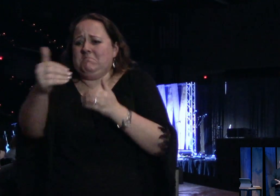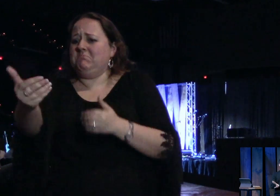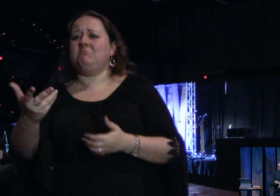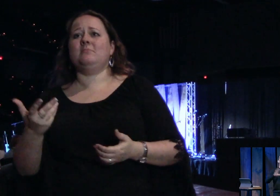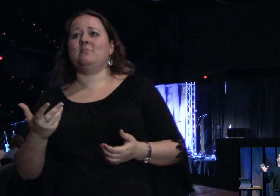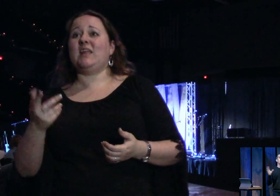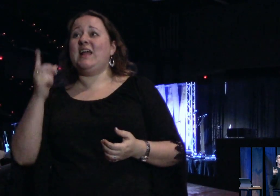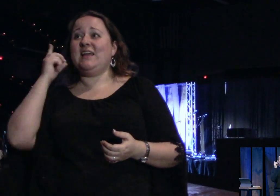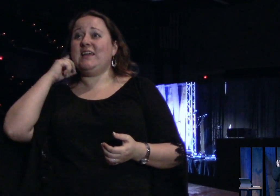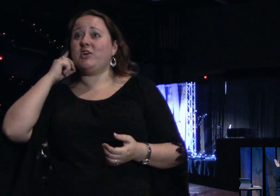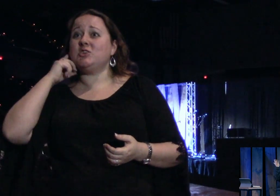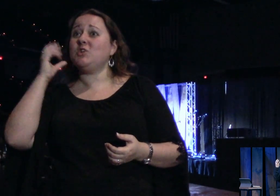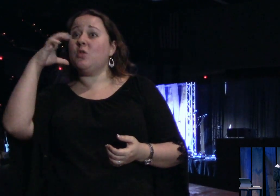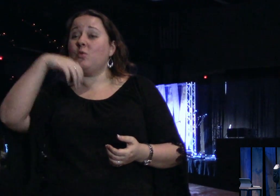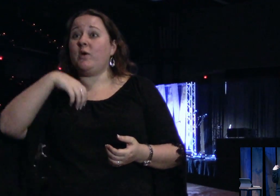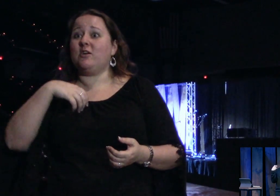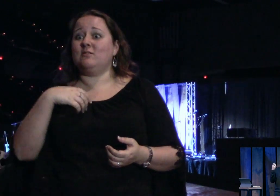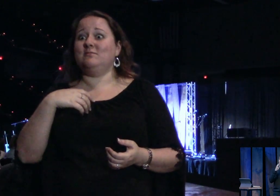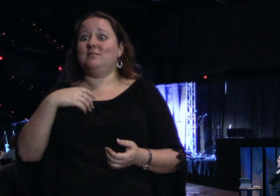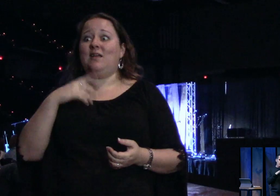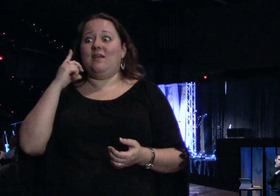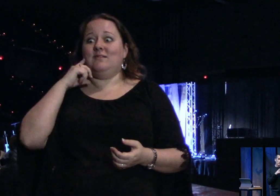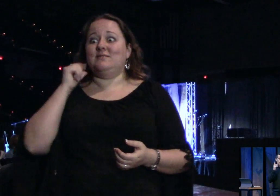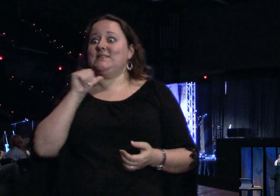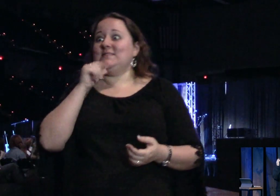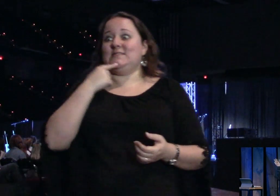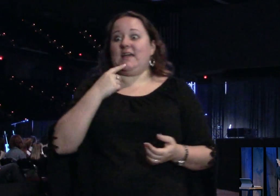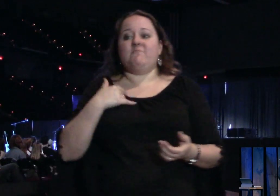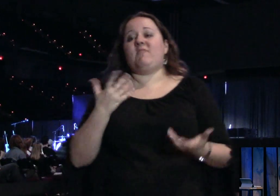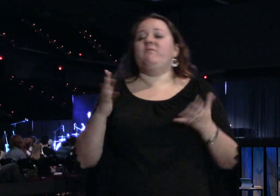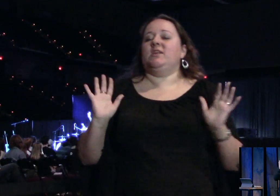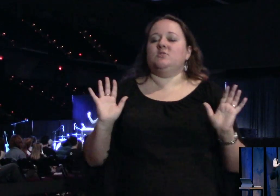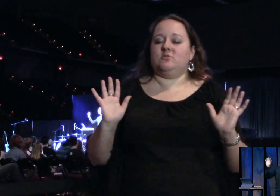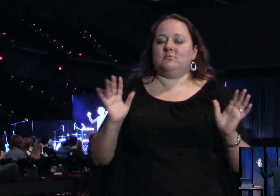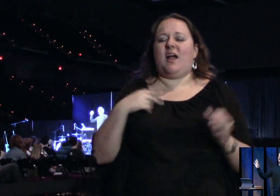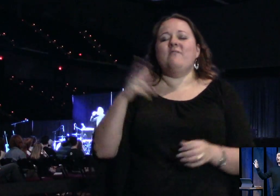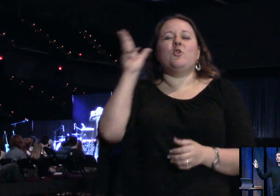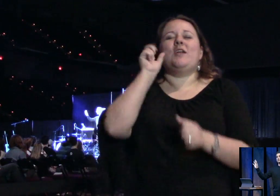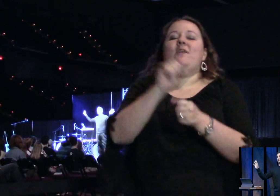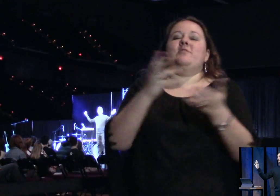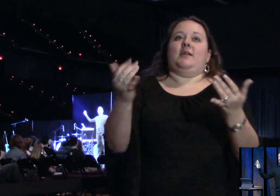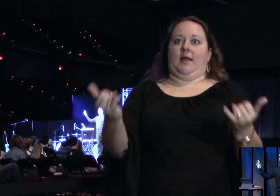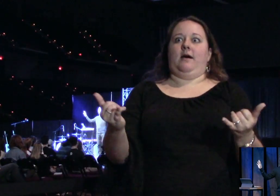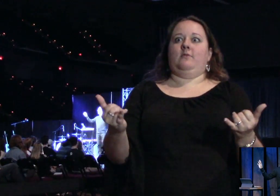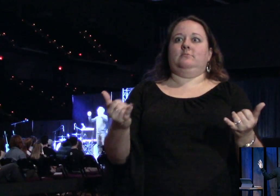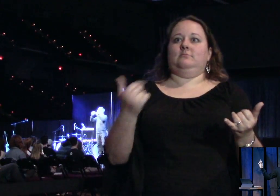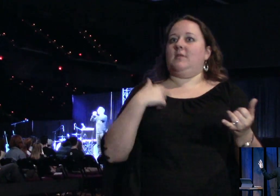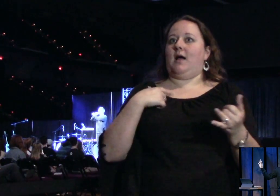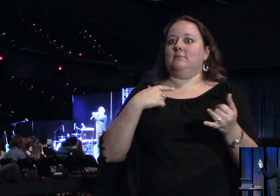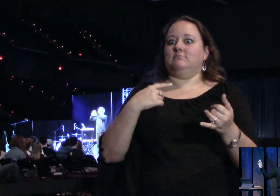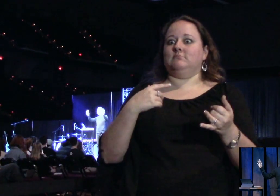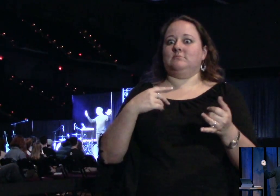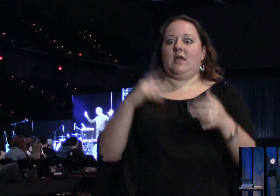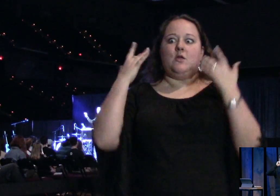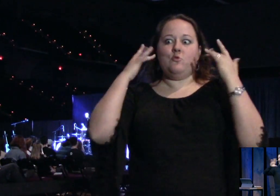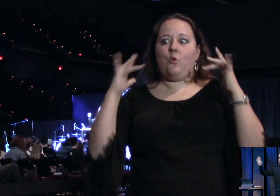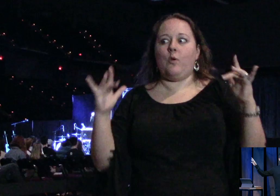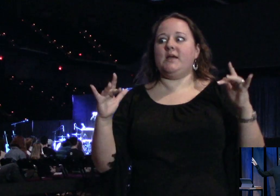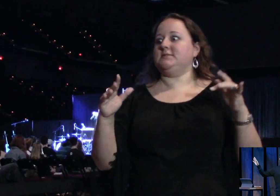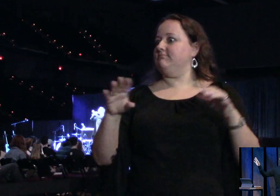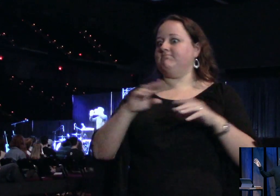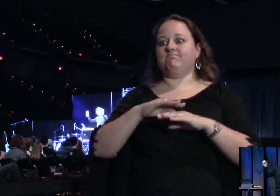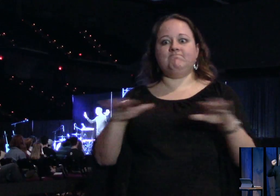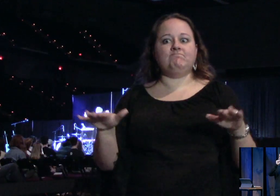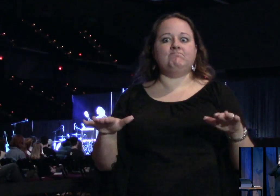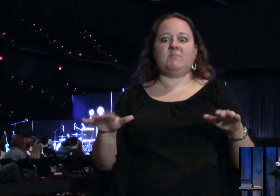I don't need to see anything else. You know what? The ears, isn't it weird that your ears are never like, I'm tapped out. I can't take